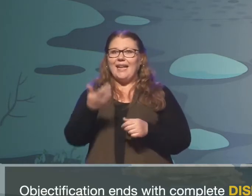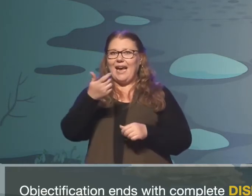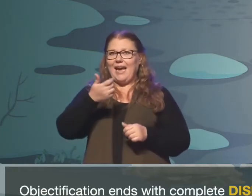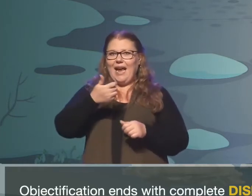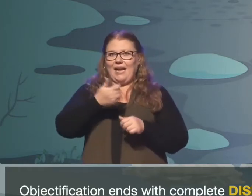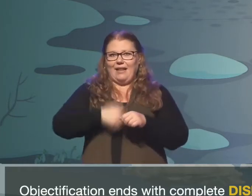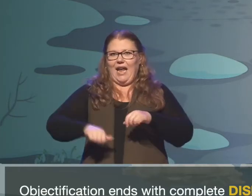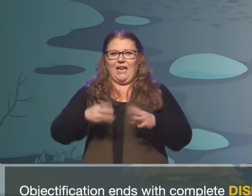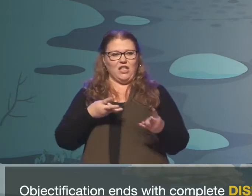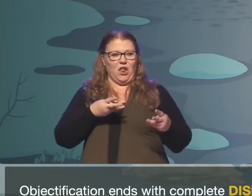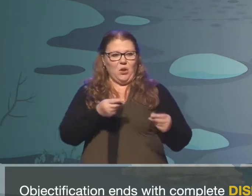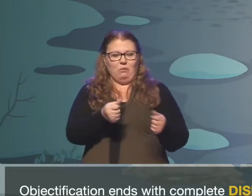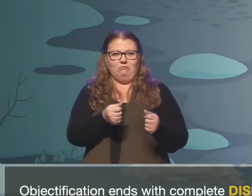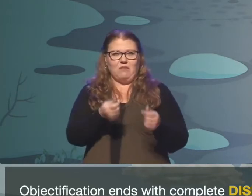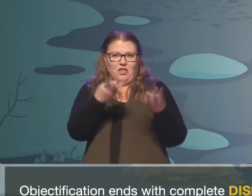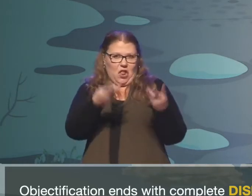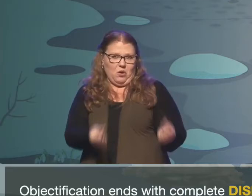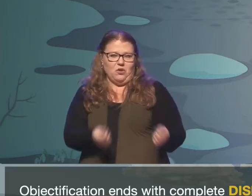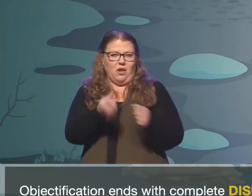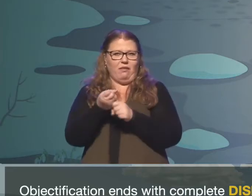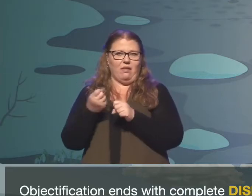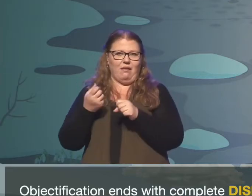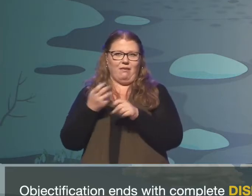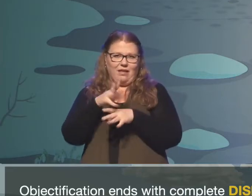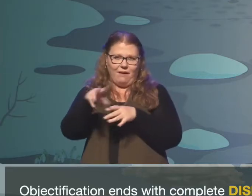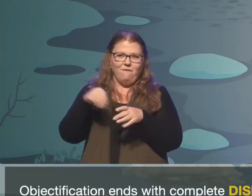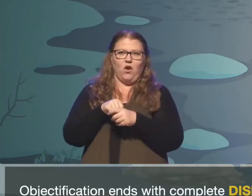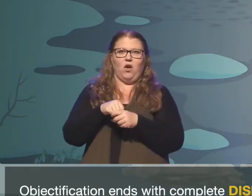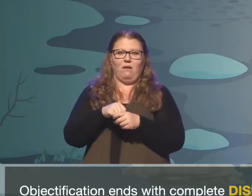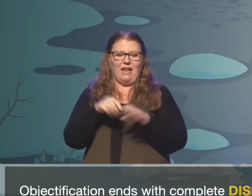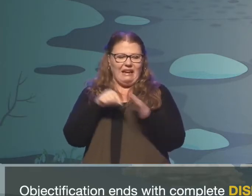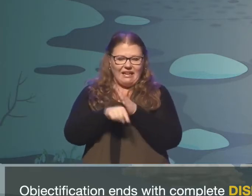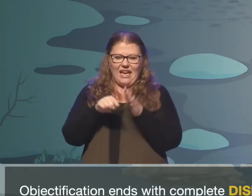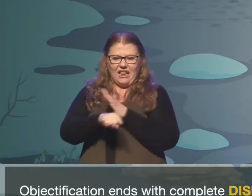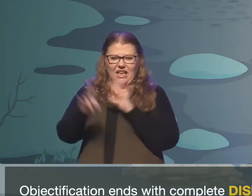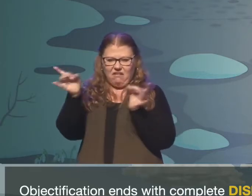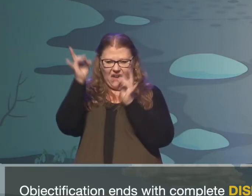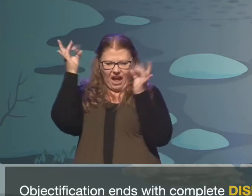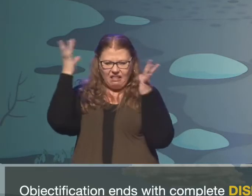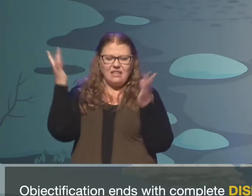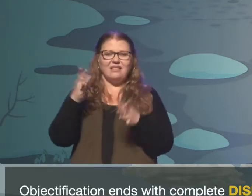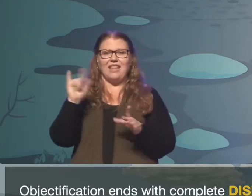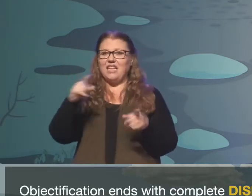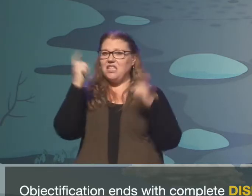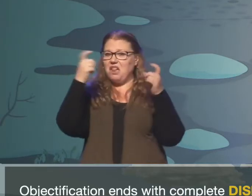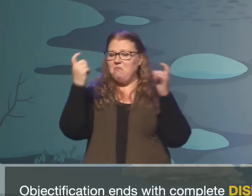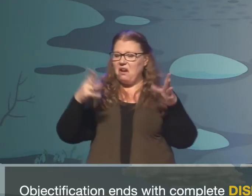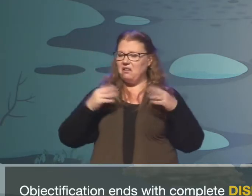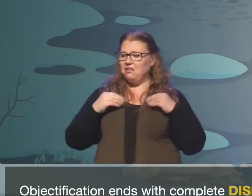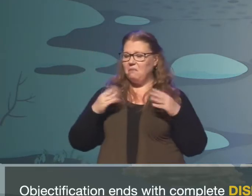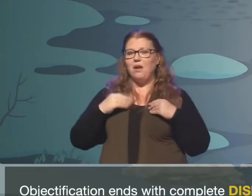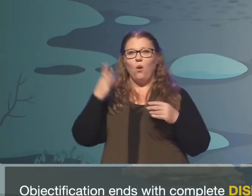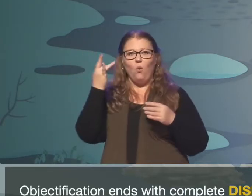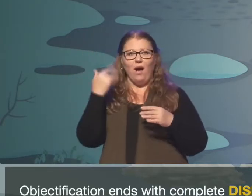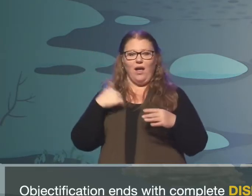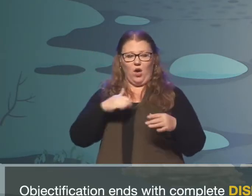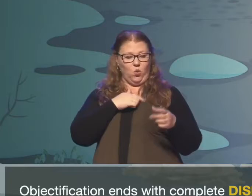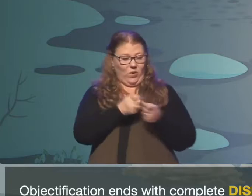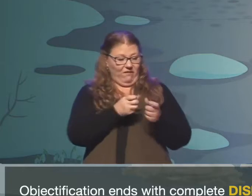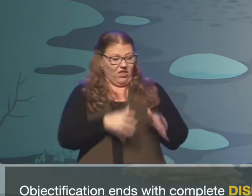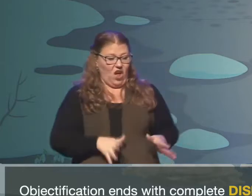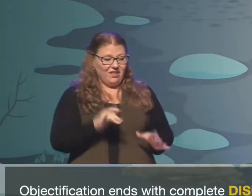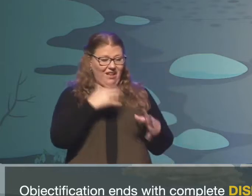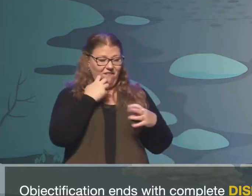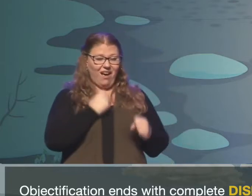that involves killing and violence is perfectly acceptable and celebrated. But because it all starts back with we've lost like